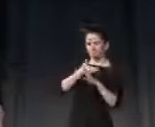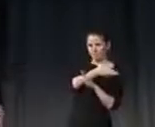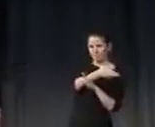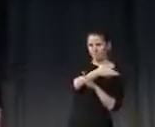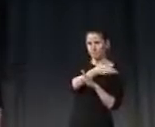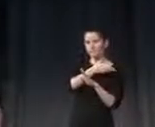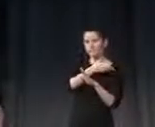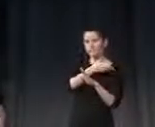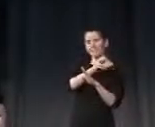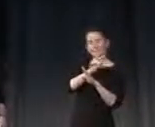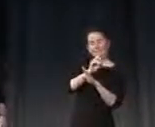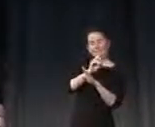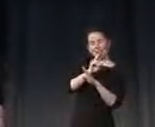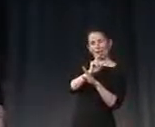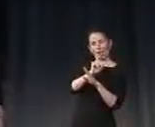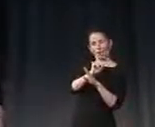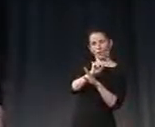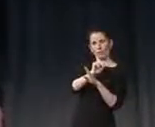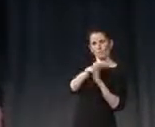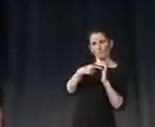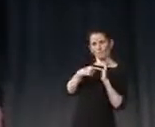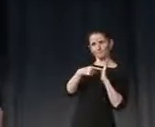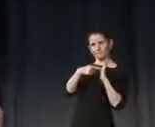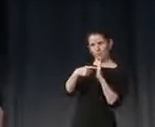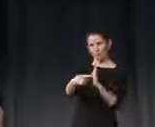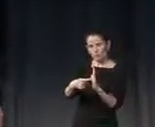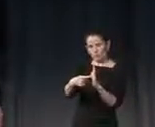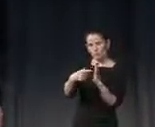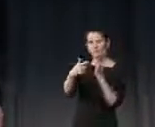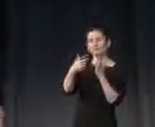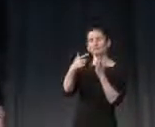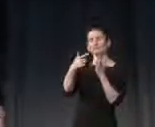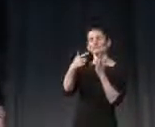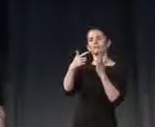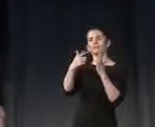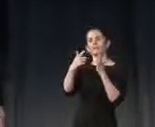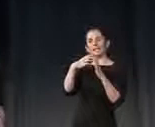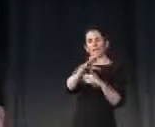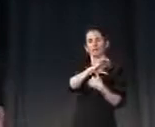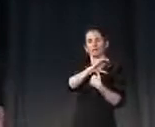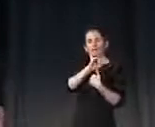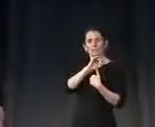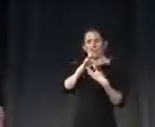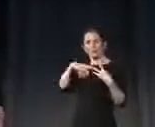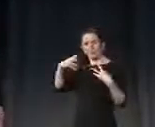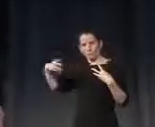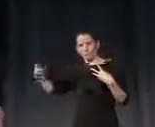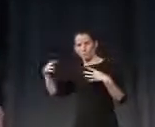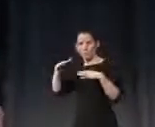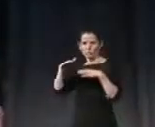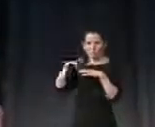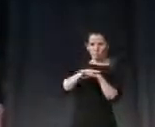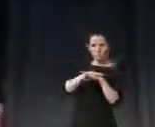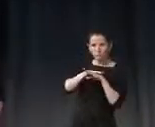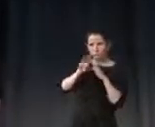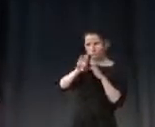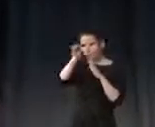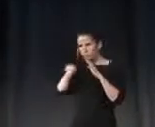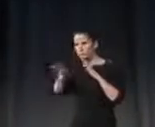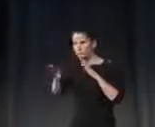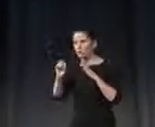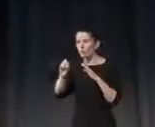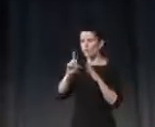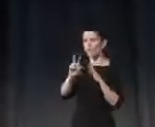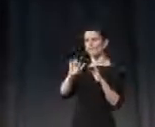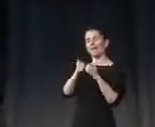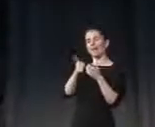the characteristic of the carrier wave that is varied, as in frequency modulation, or the method by which the modulation is applied, as in